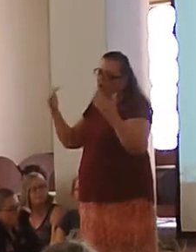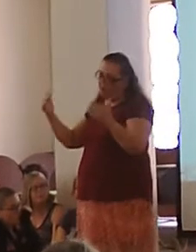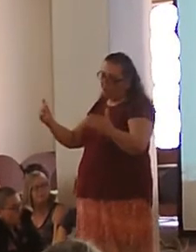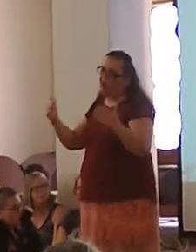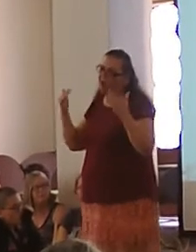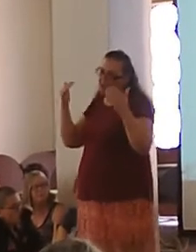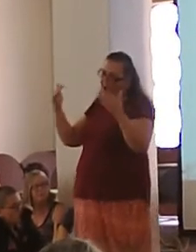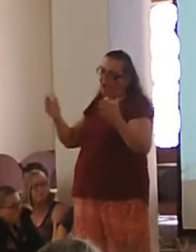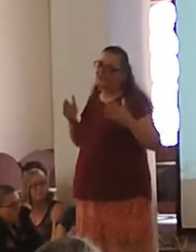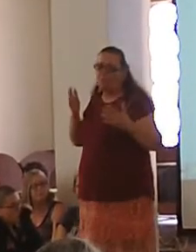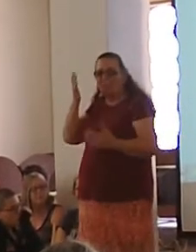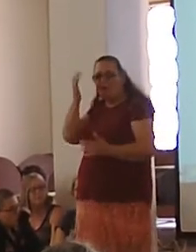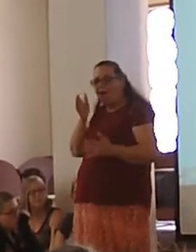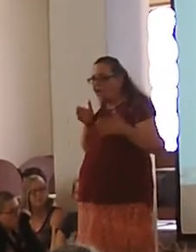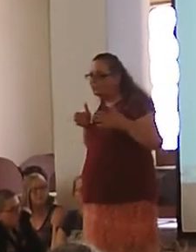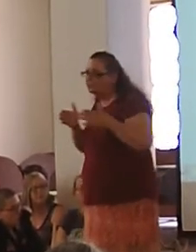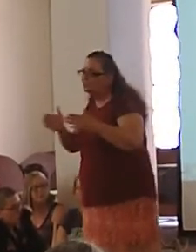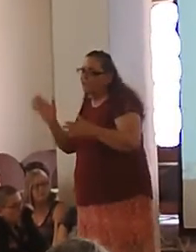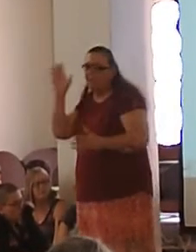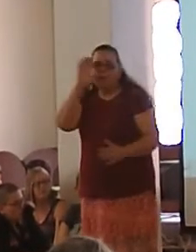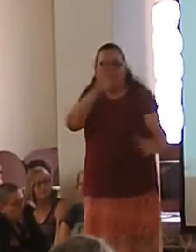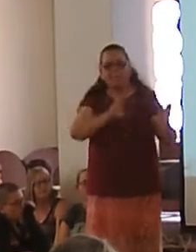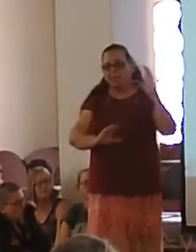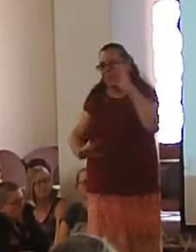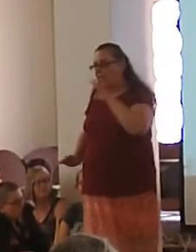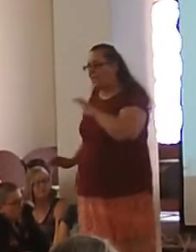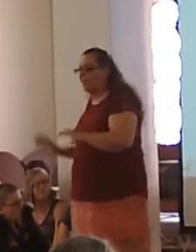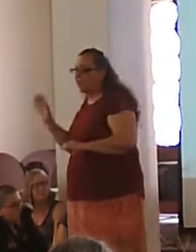dirty streets, shivering.